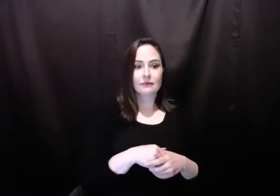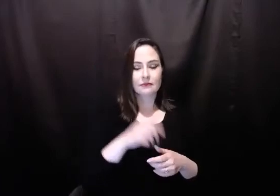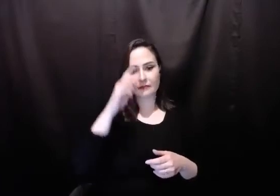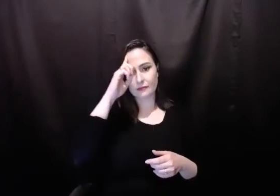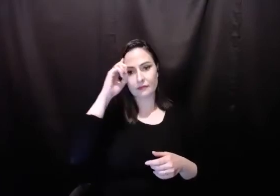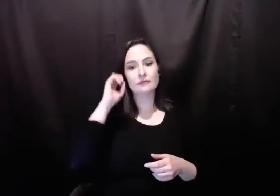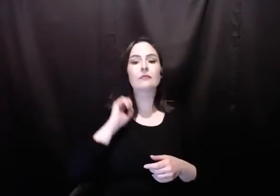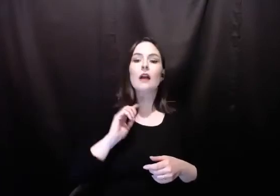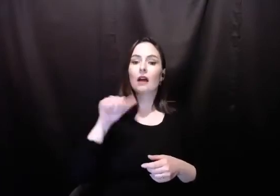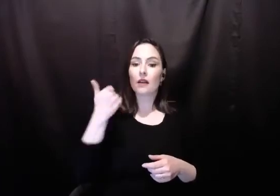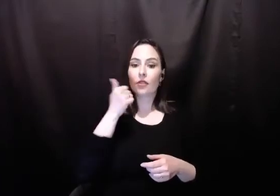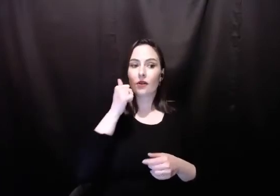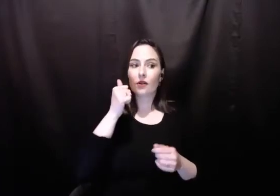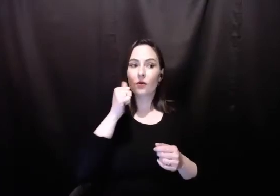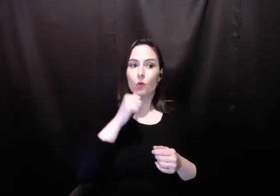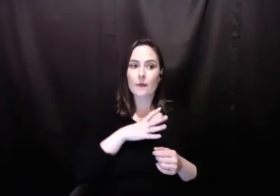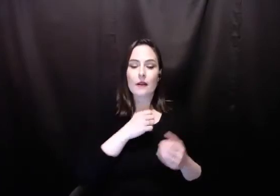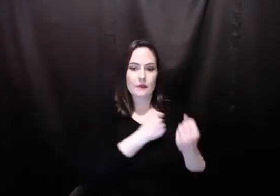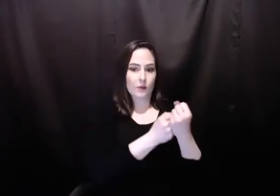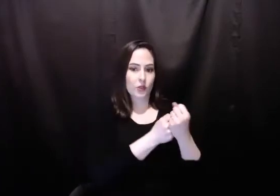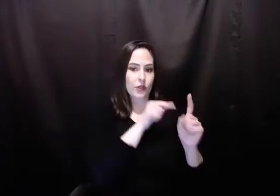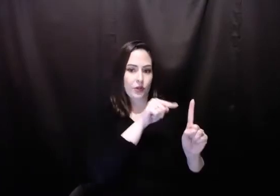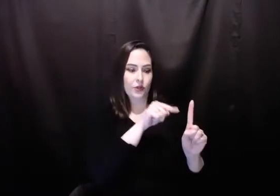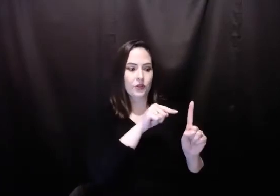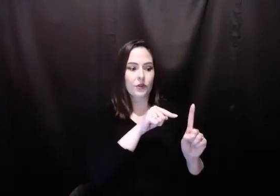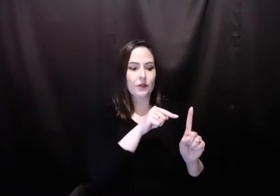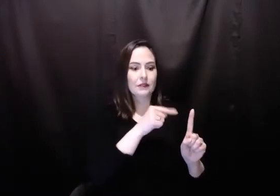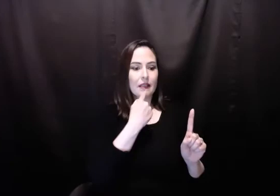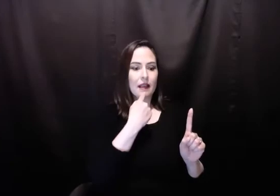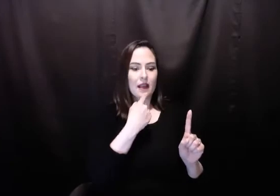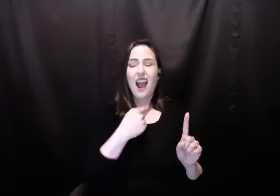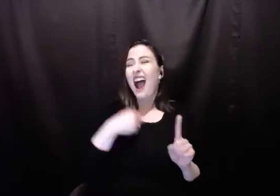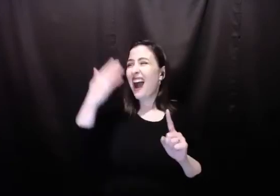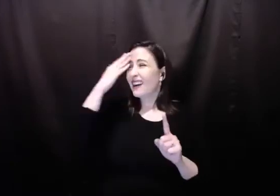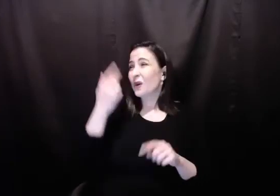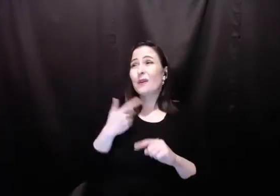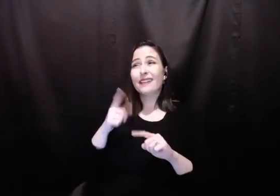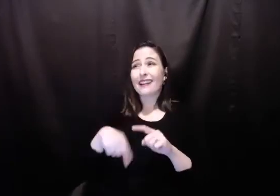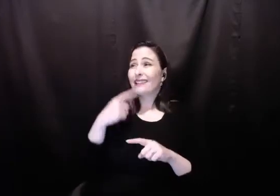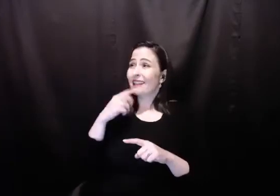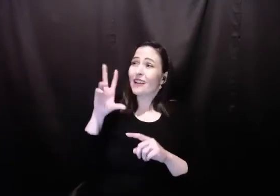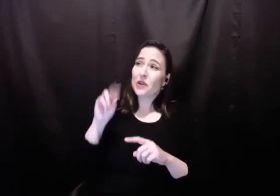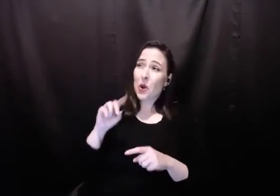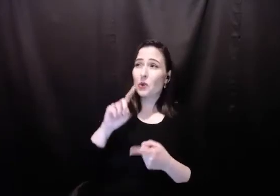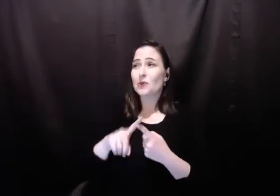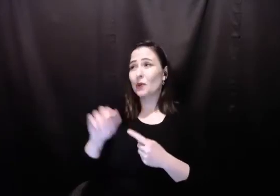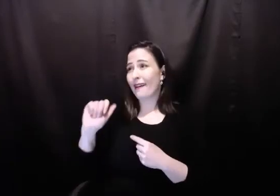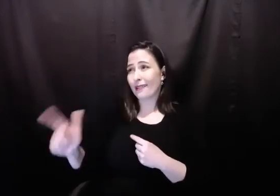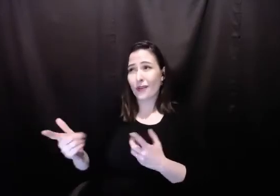Al-Anon. I know we're not allowed to say no to any Al-Anon request. And I said, really?